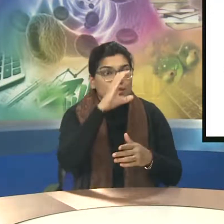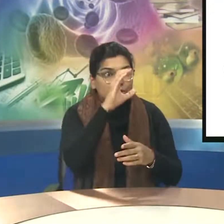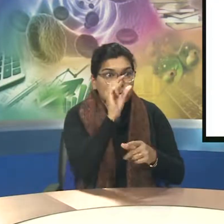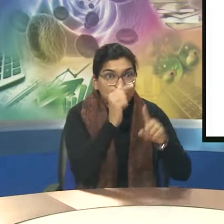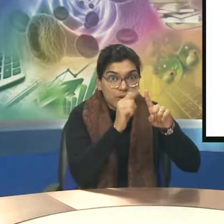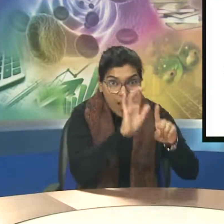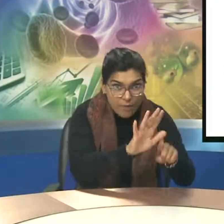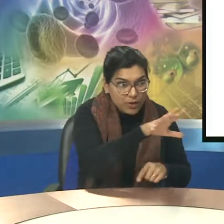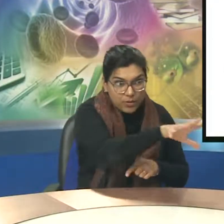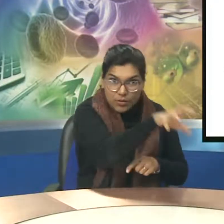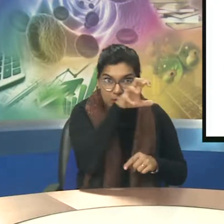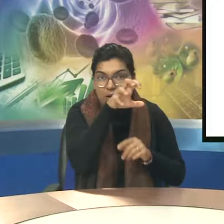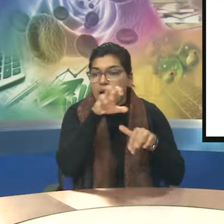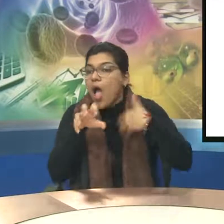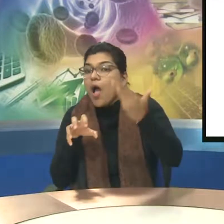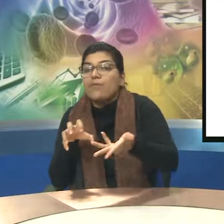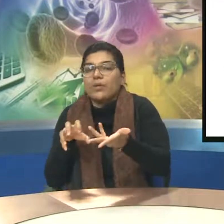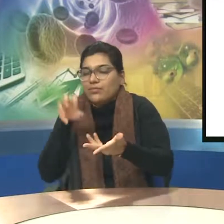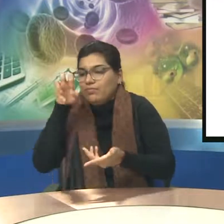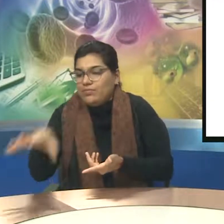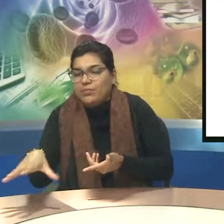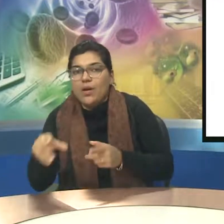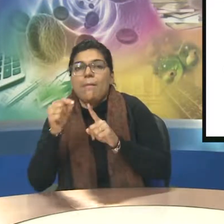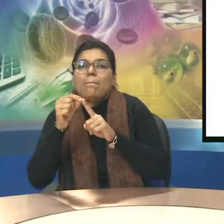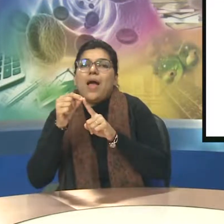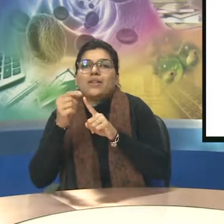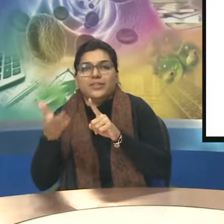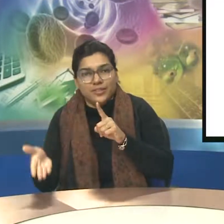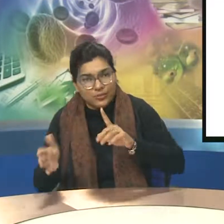a one particular place. That is called paste.